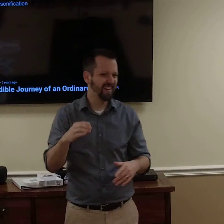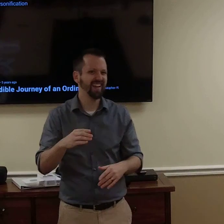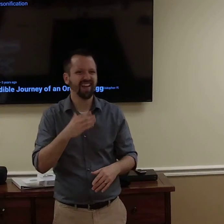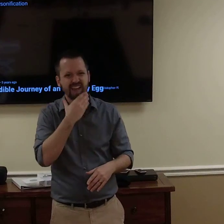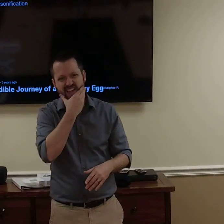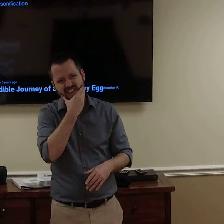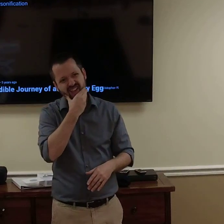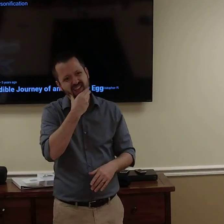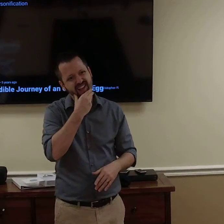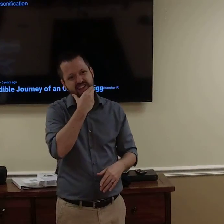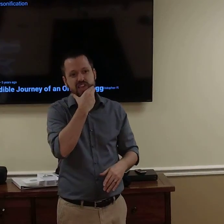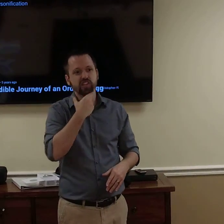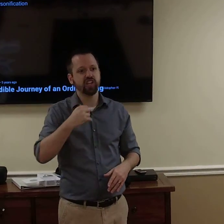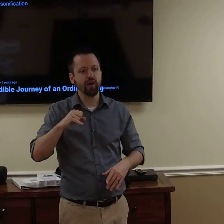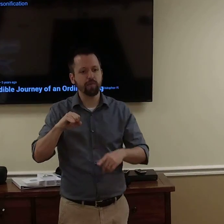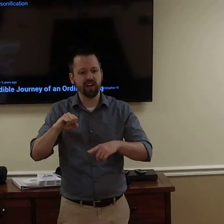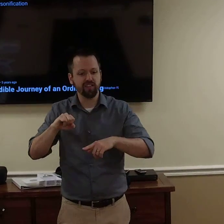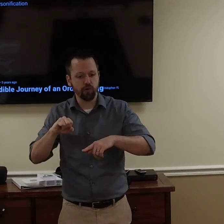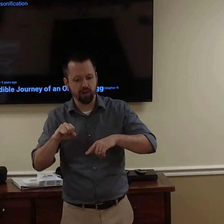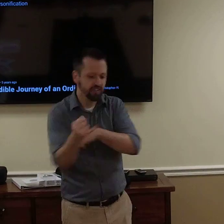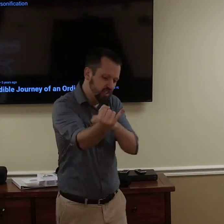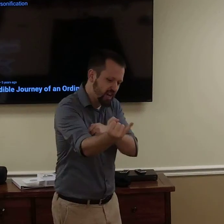like, D is stabbing. J would be an easy one. J.